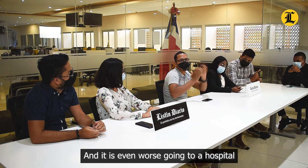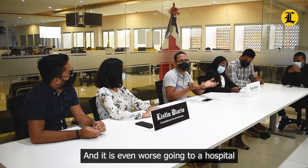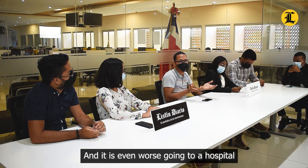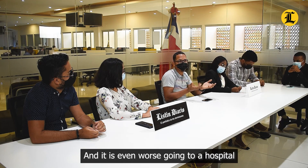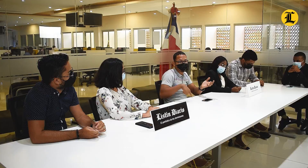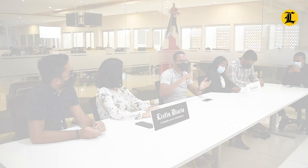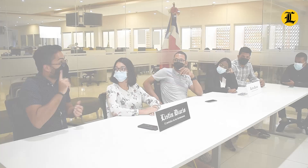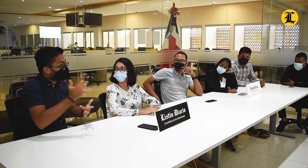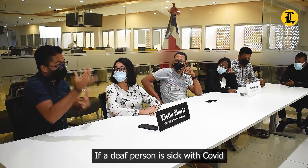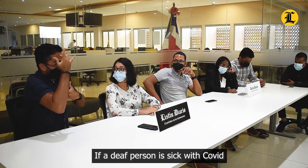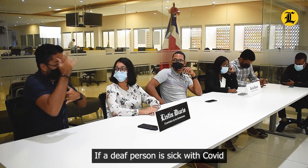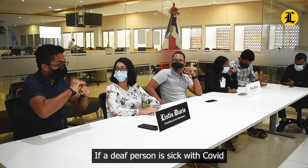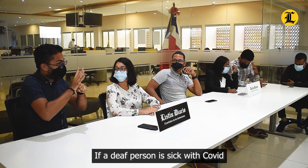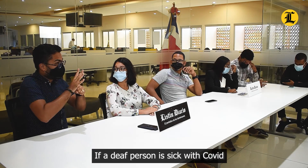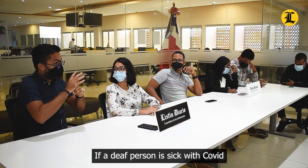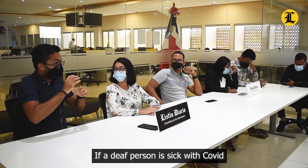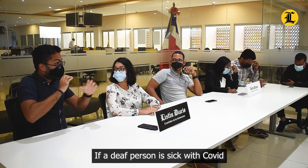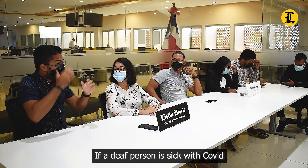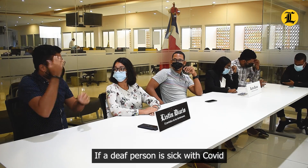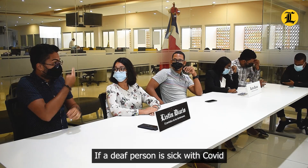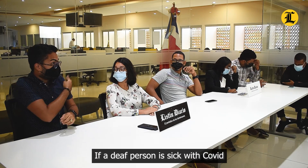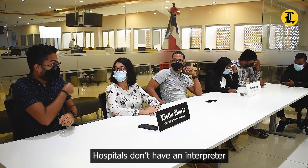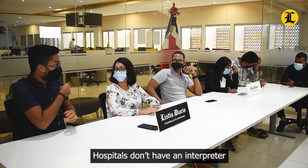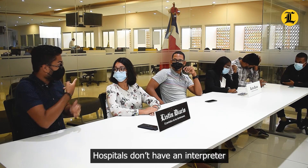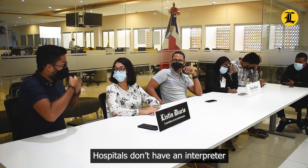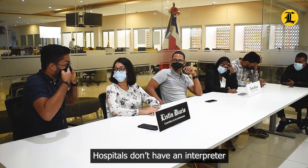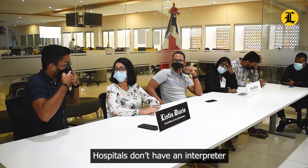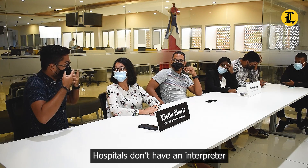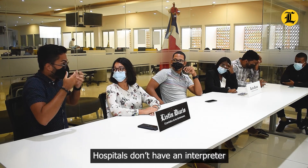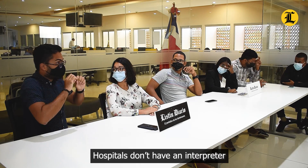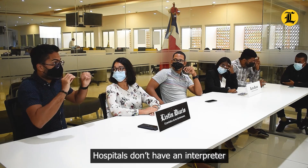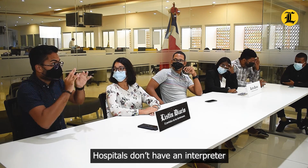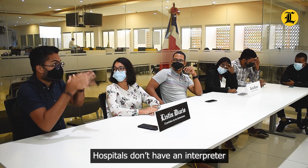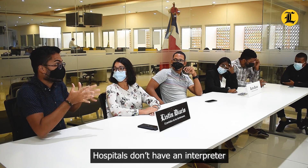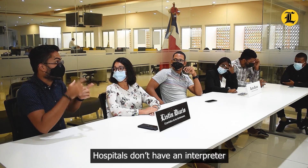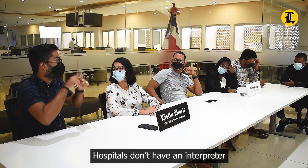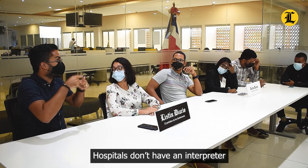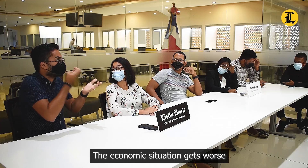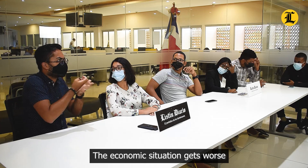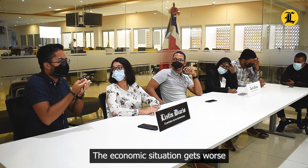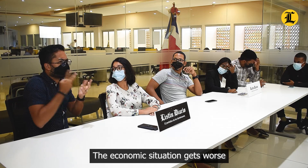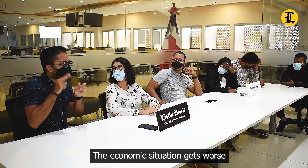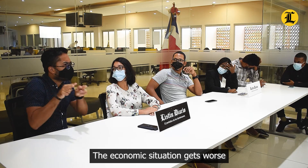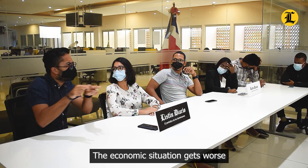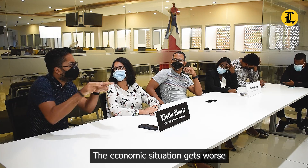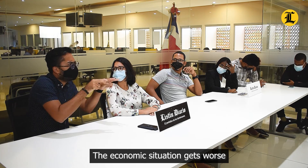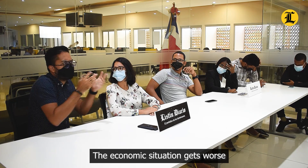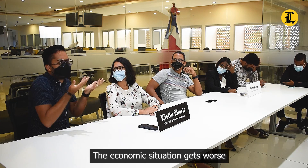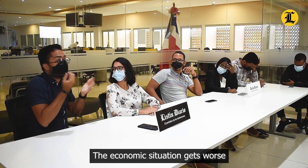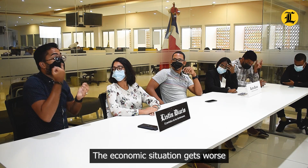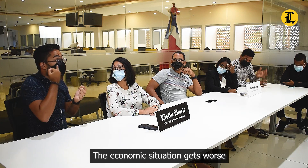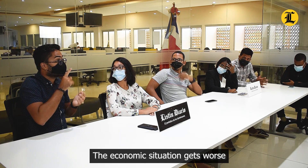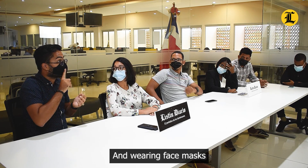worse going to a hospital. If a deaf person is sick with COVID, hospitals don't have an interpreter. The economic